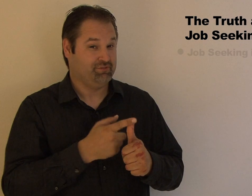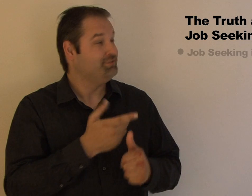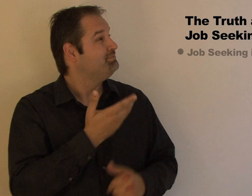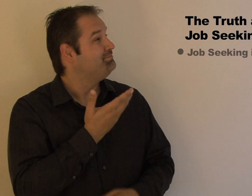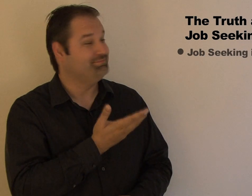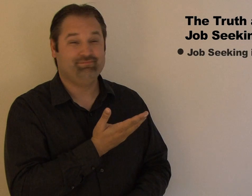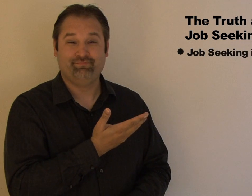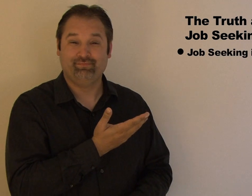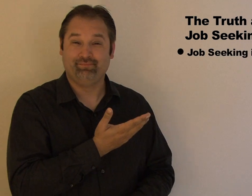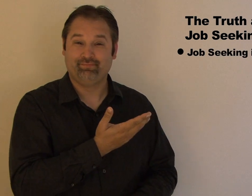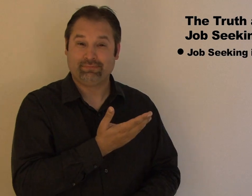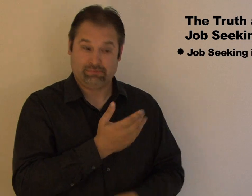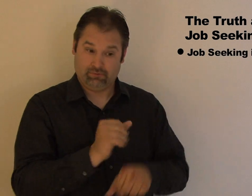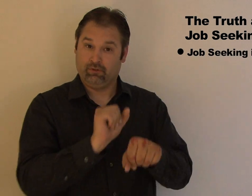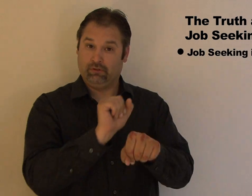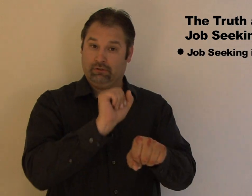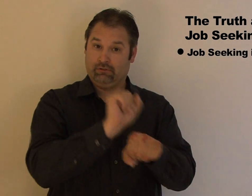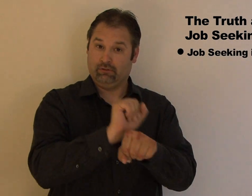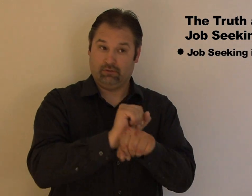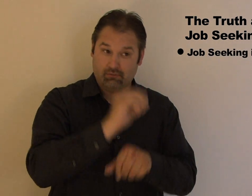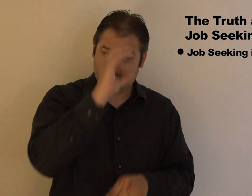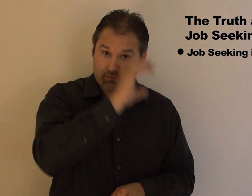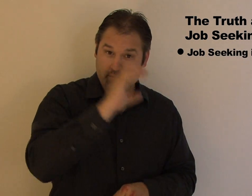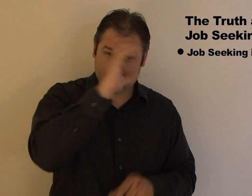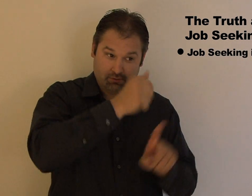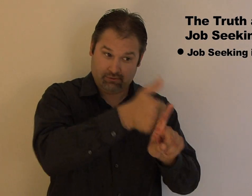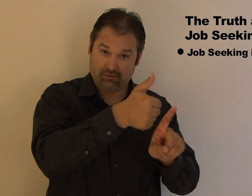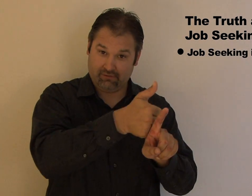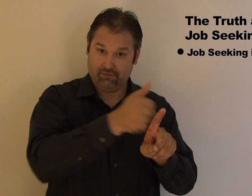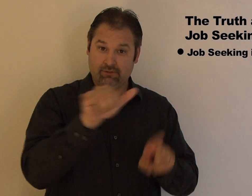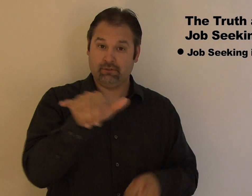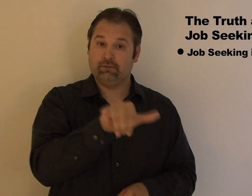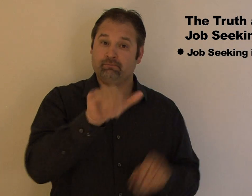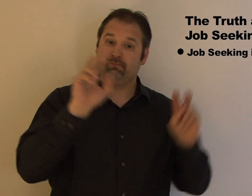First, job seeking is not a science.